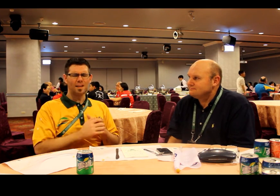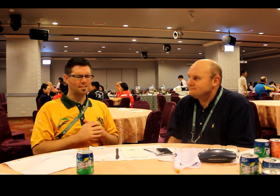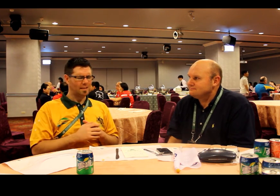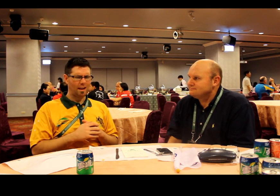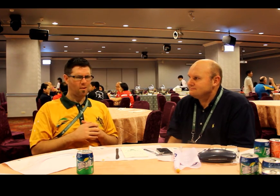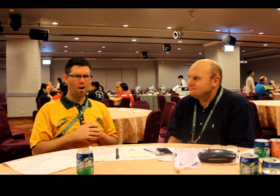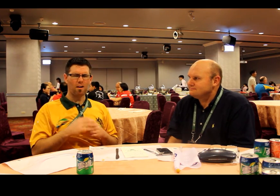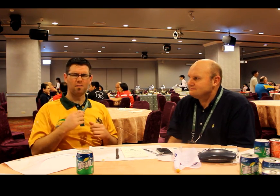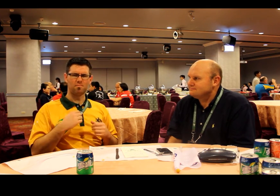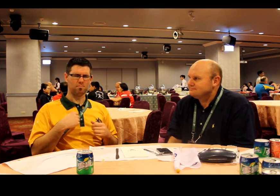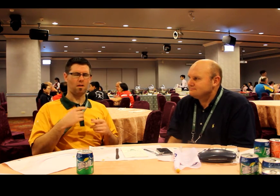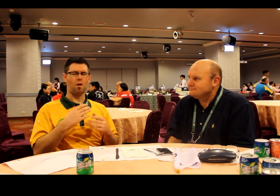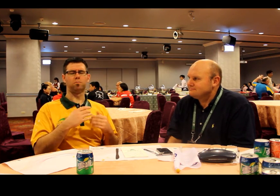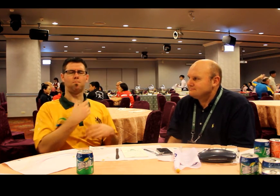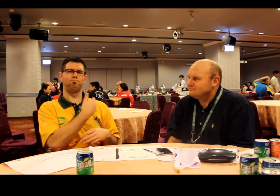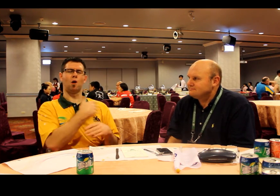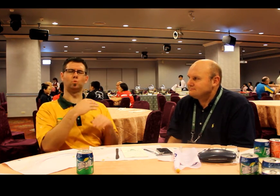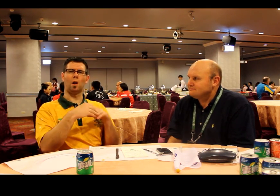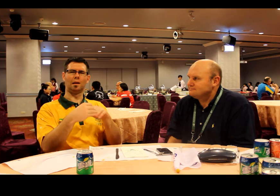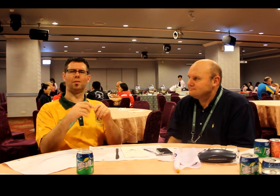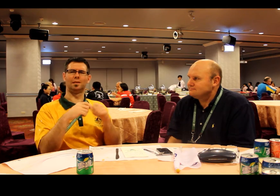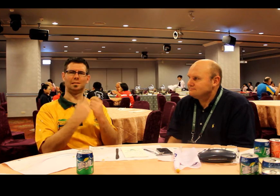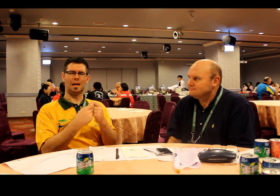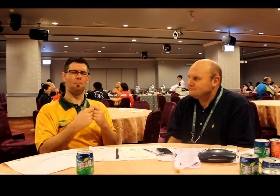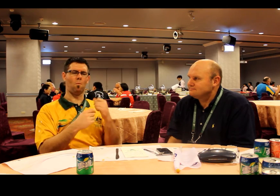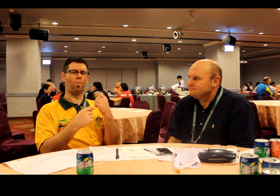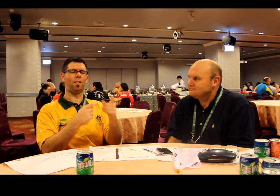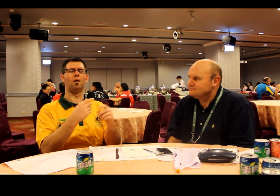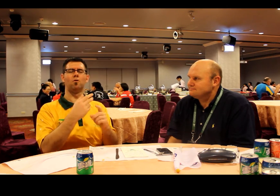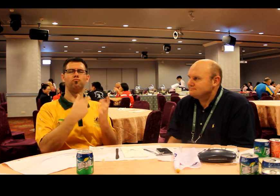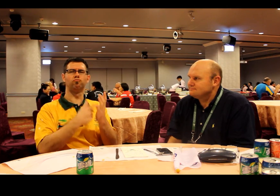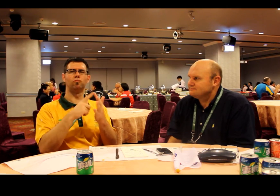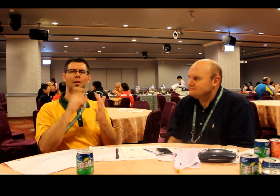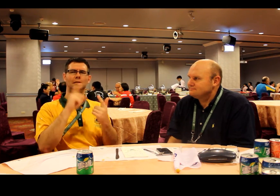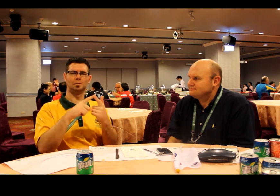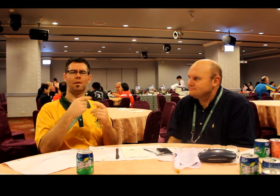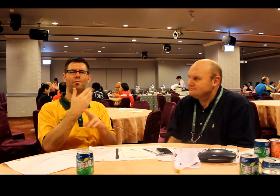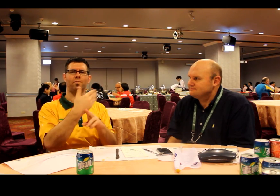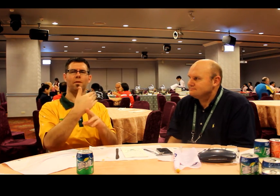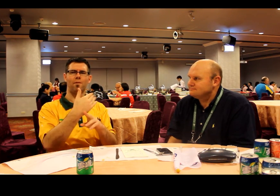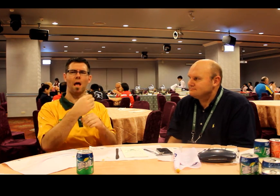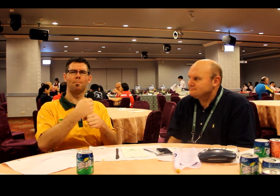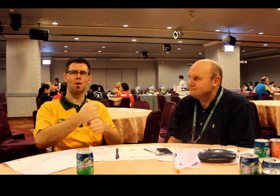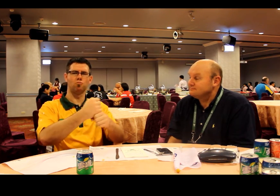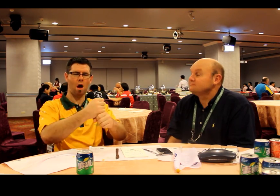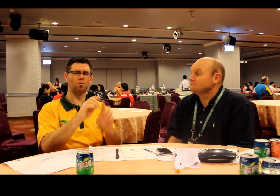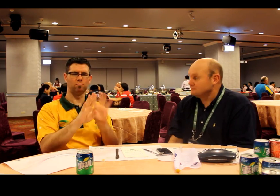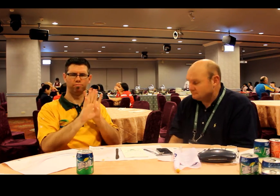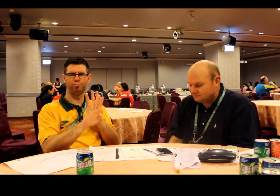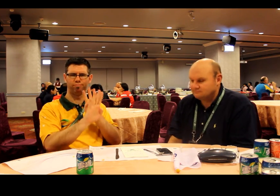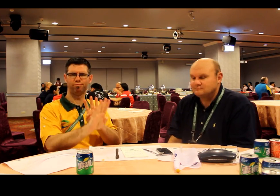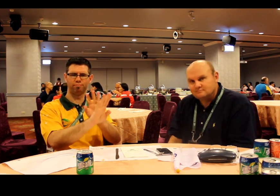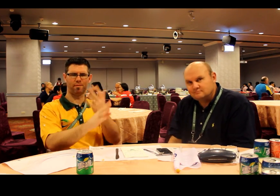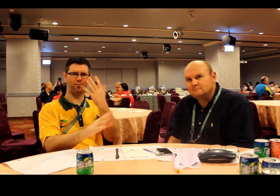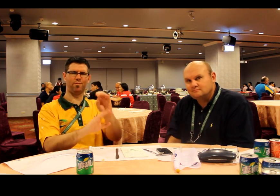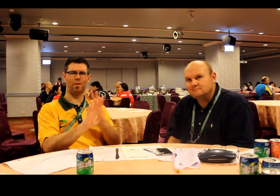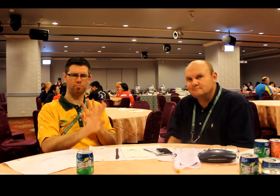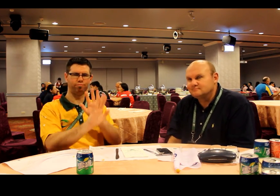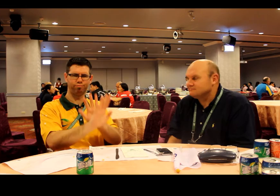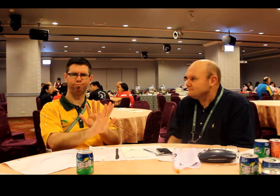it was absolutely fantastic. We were proud to lead the team, having Reese, the flag bearer,